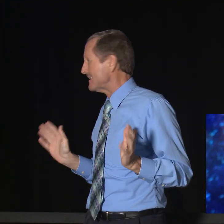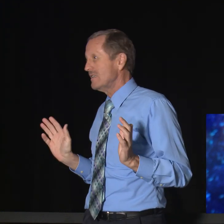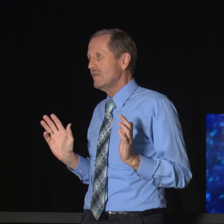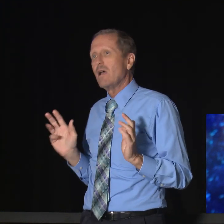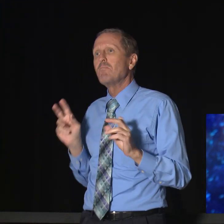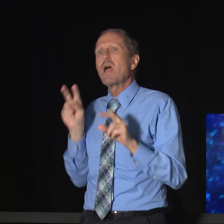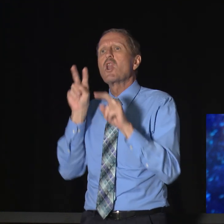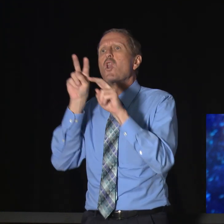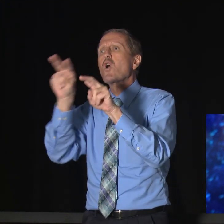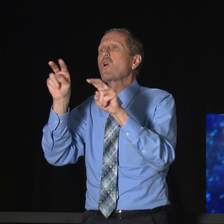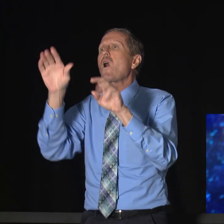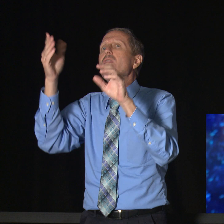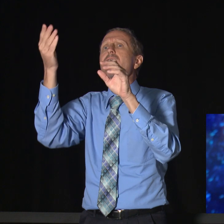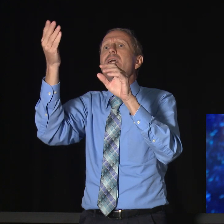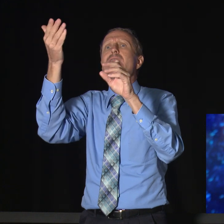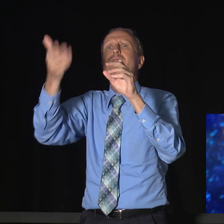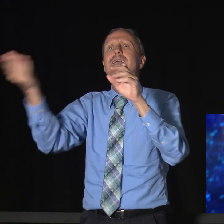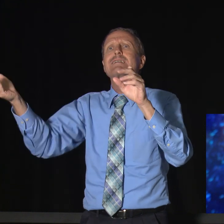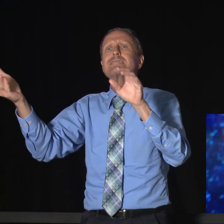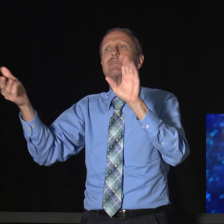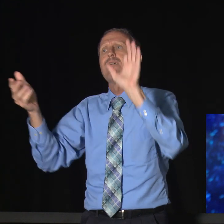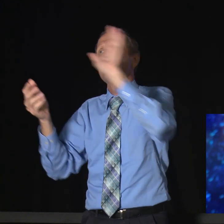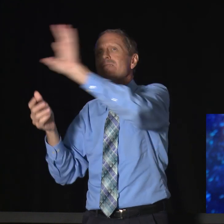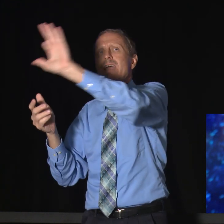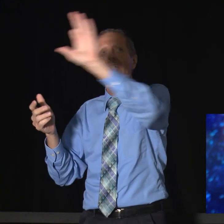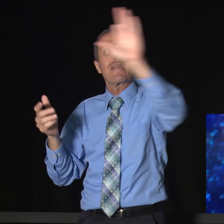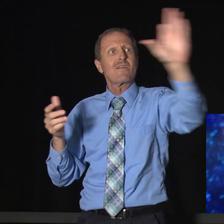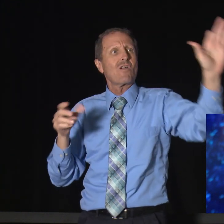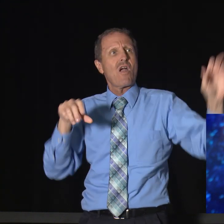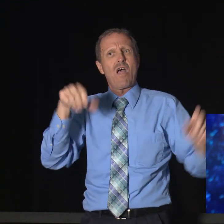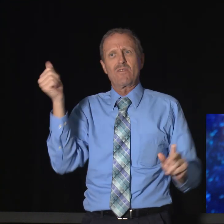things of others.